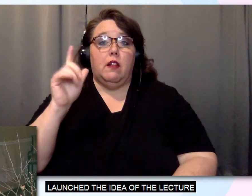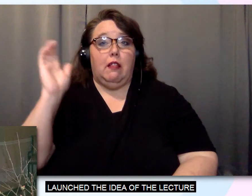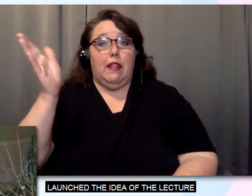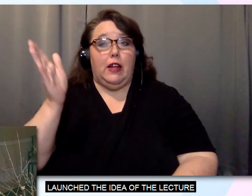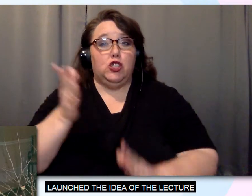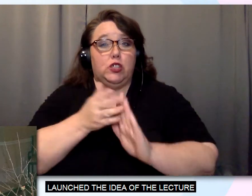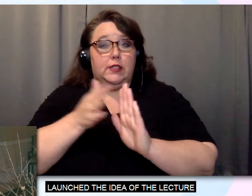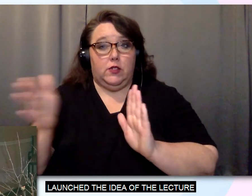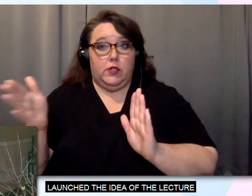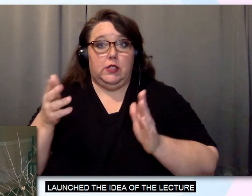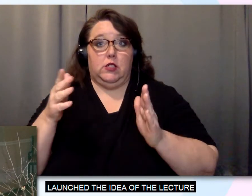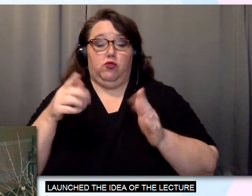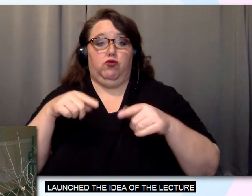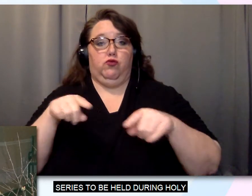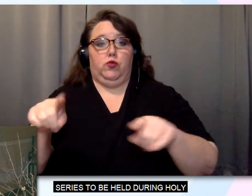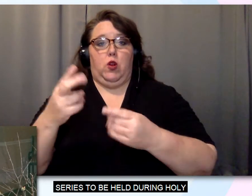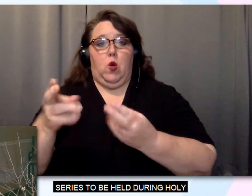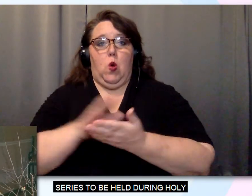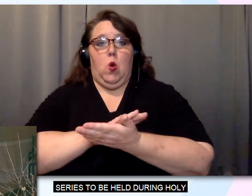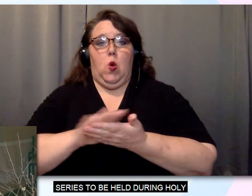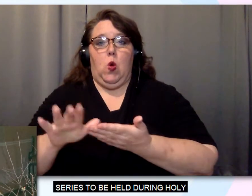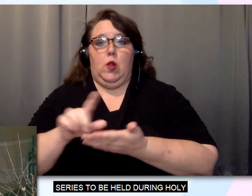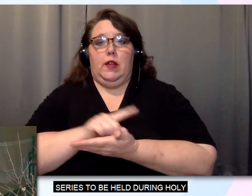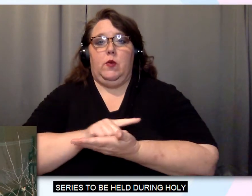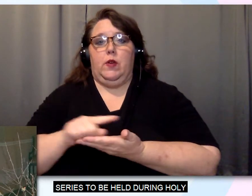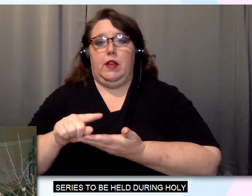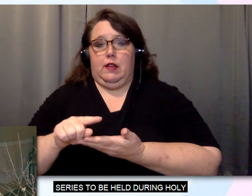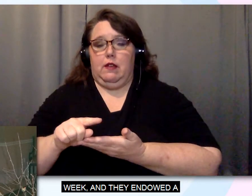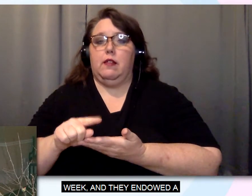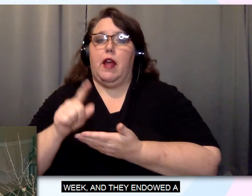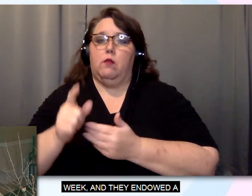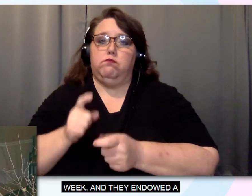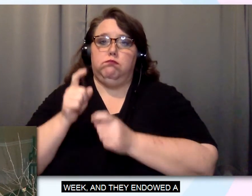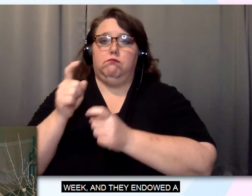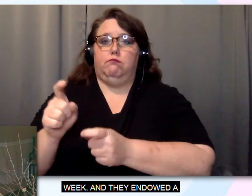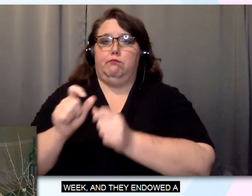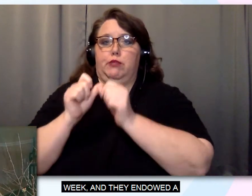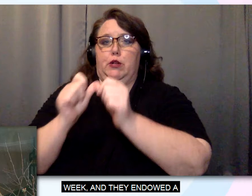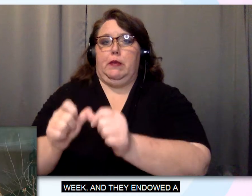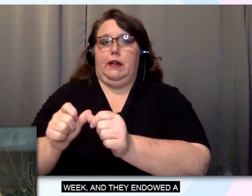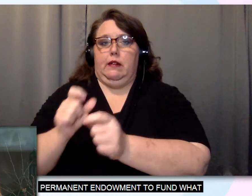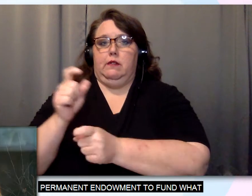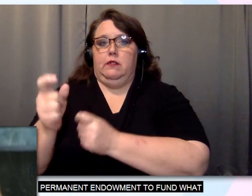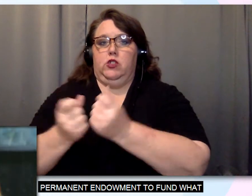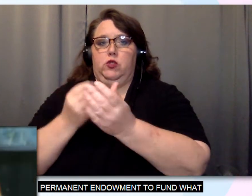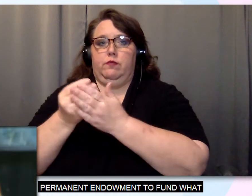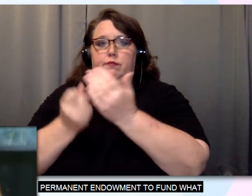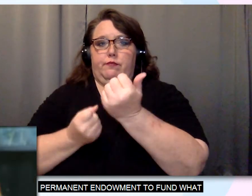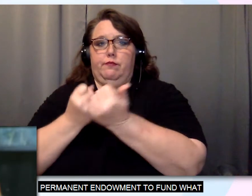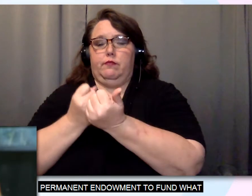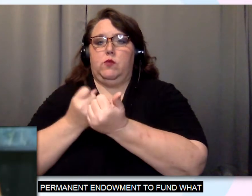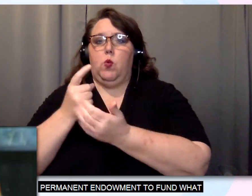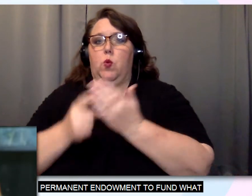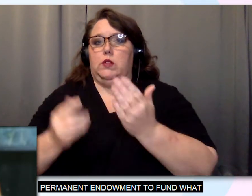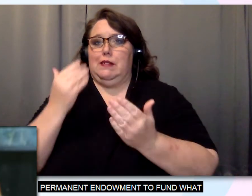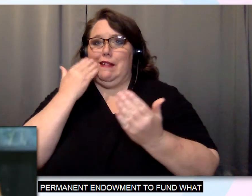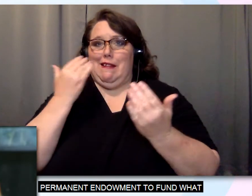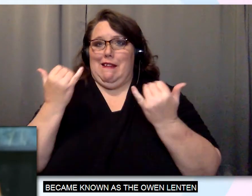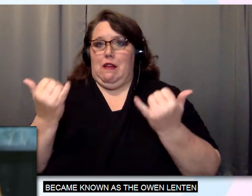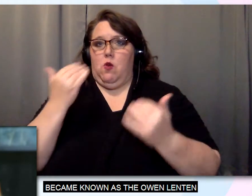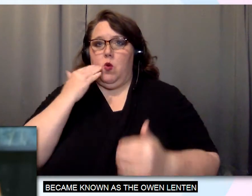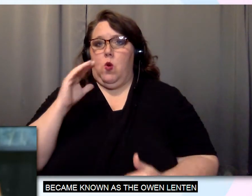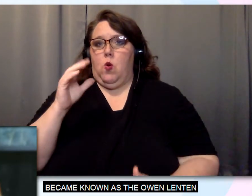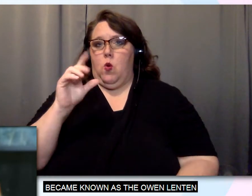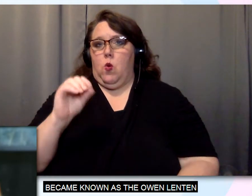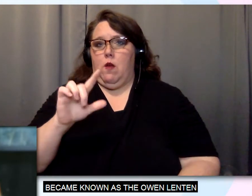the idea of the lecture series to be held during Holy Week. And they endowed a permanent endowment to fund what